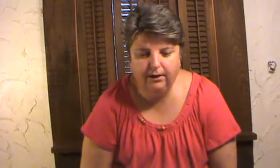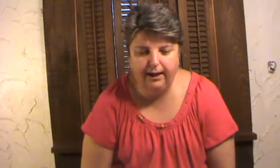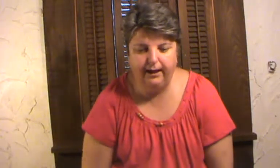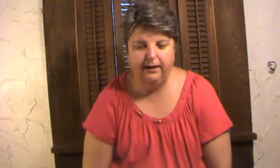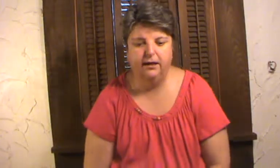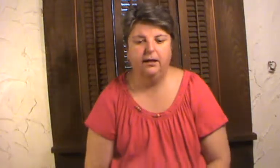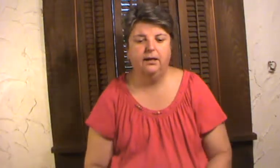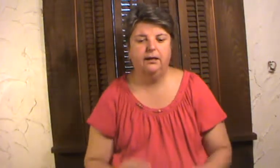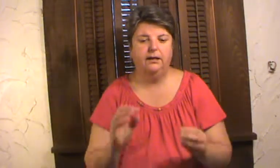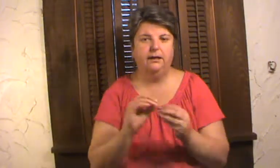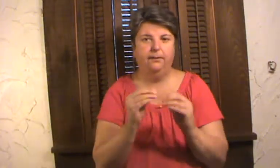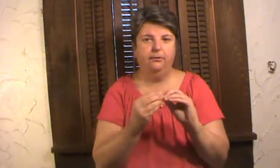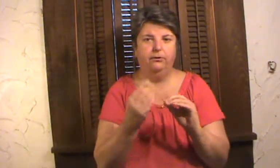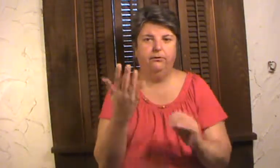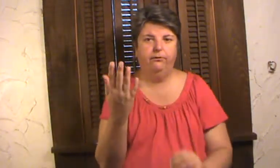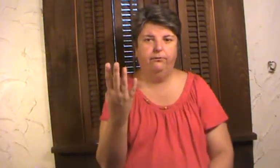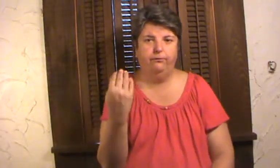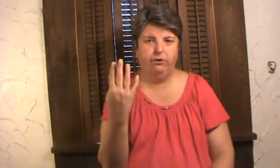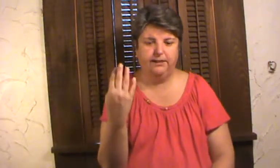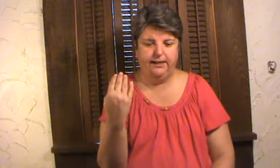Okay, number 14.